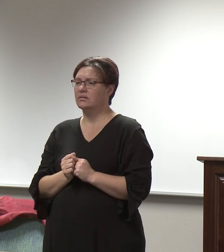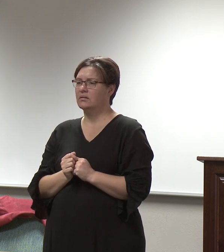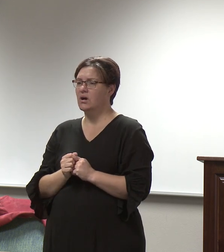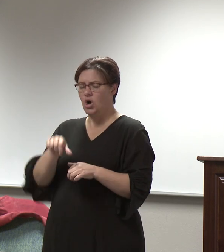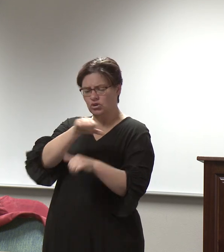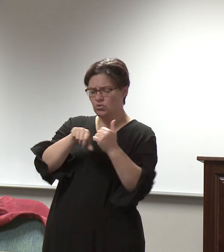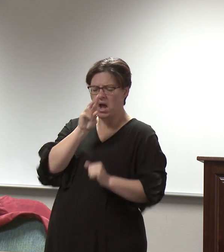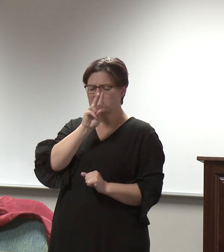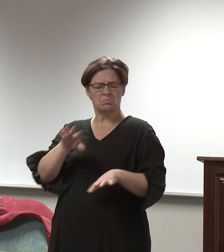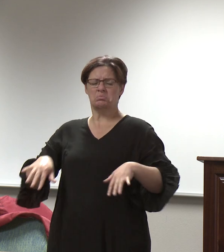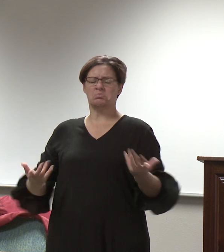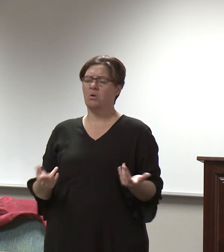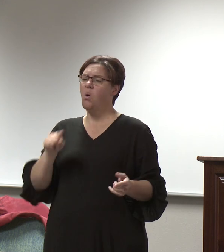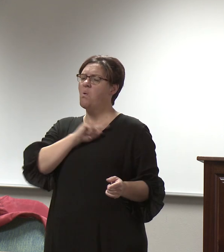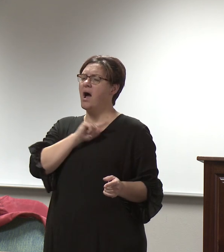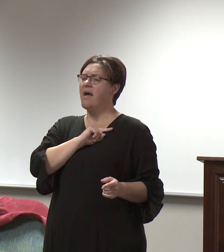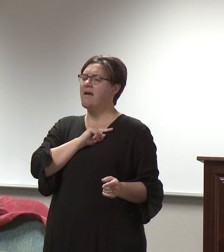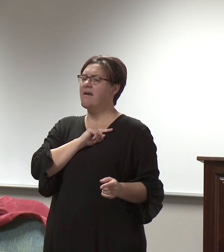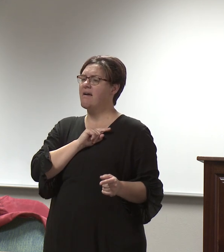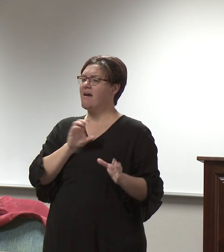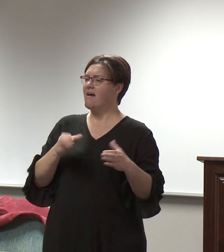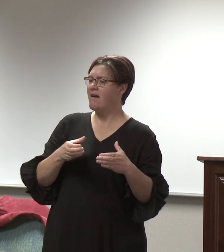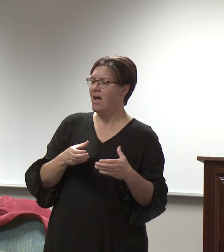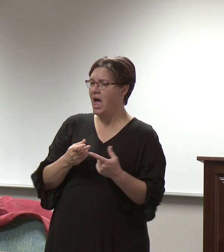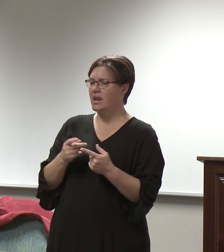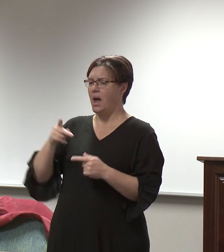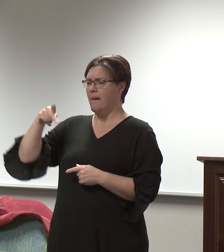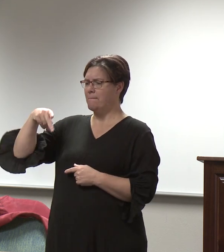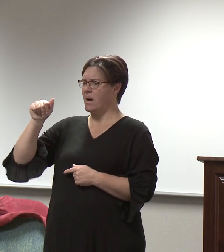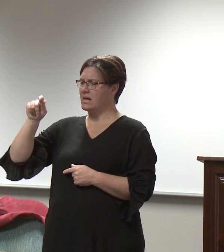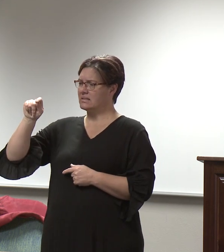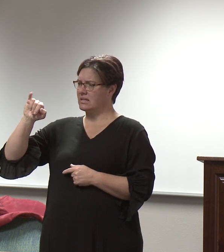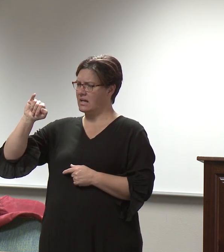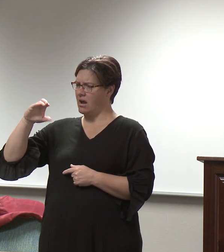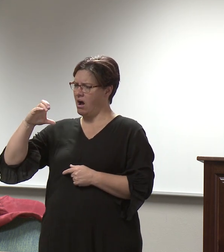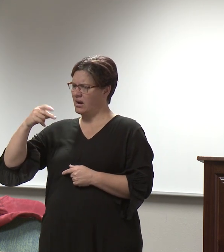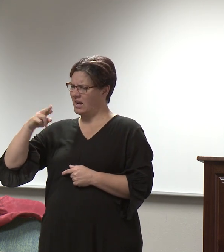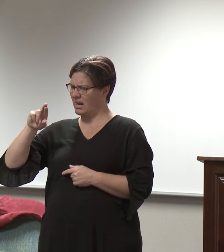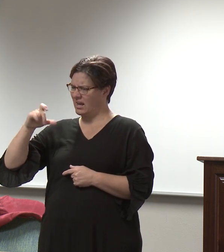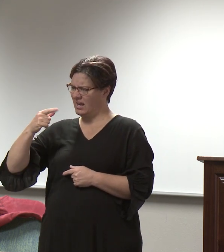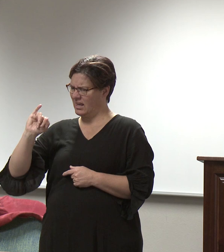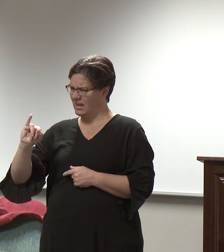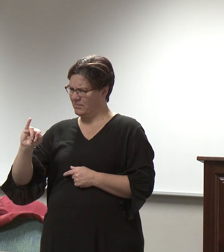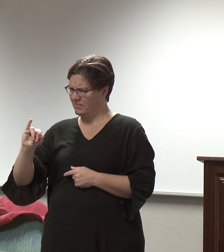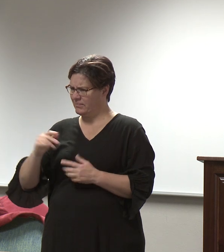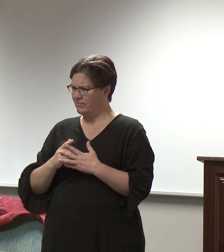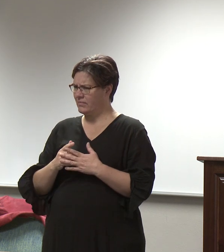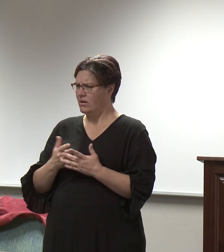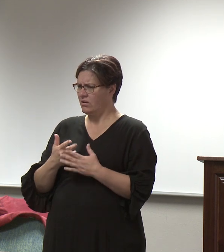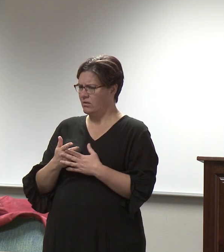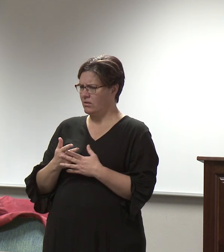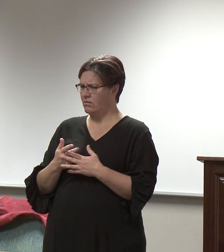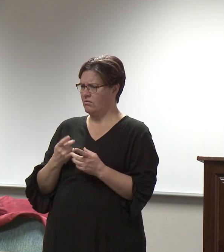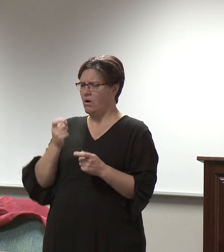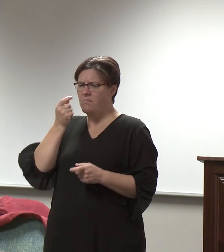today, because of colonial and patriarchy, there is, in fact, no humanity in our